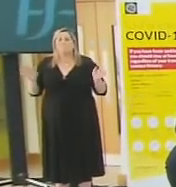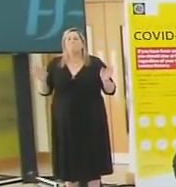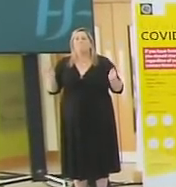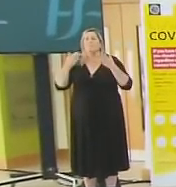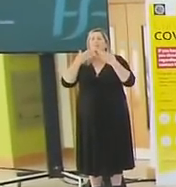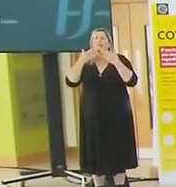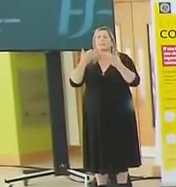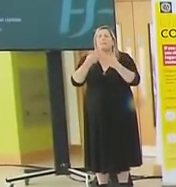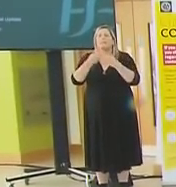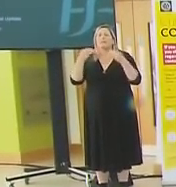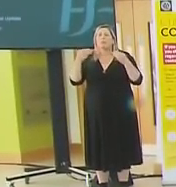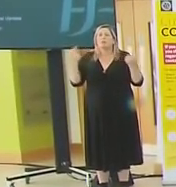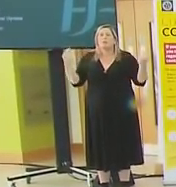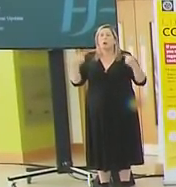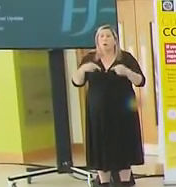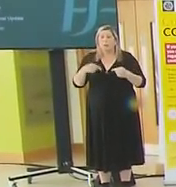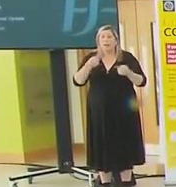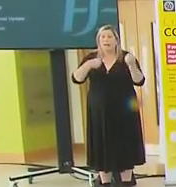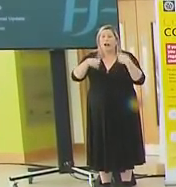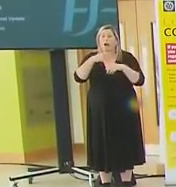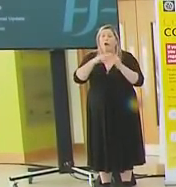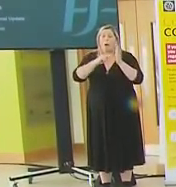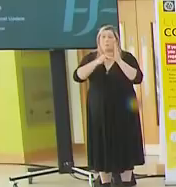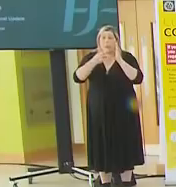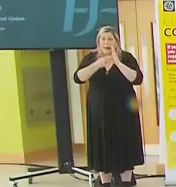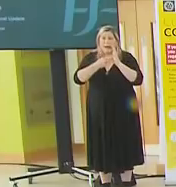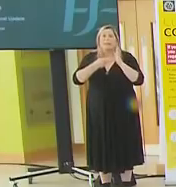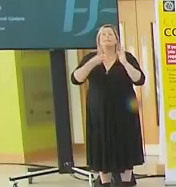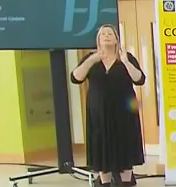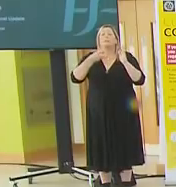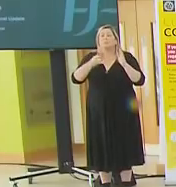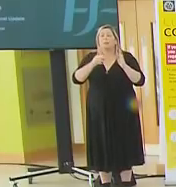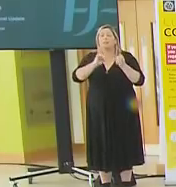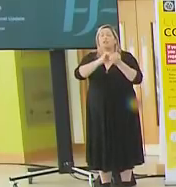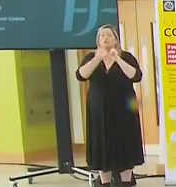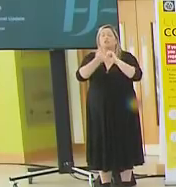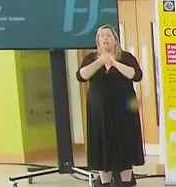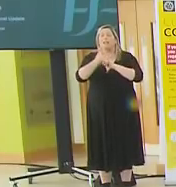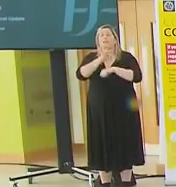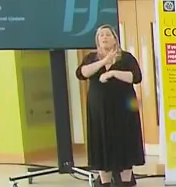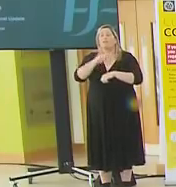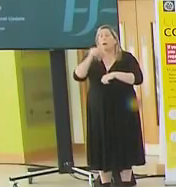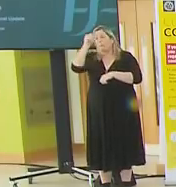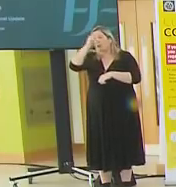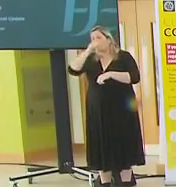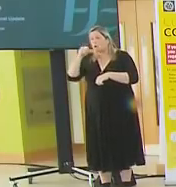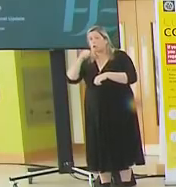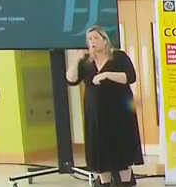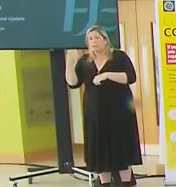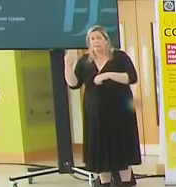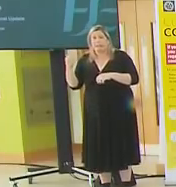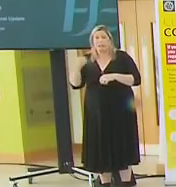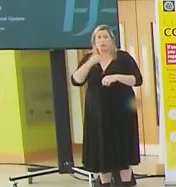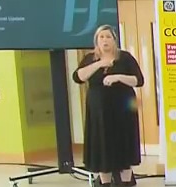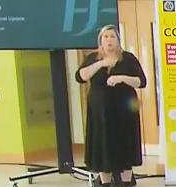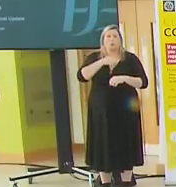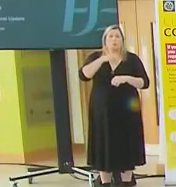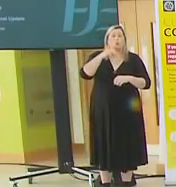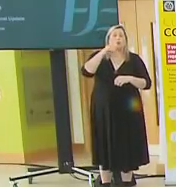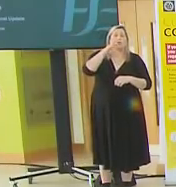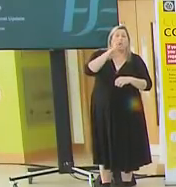coming. Our plan is we'll move from a Sunday to a Thursday or Friday briefing from here